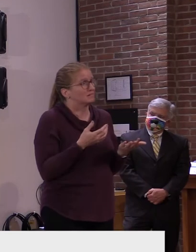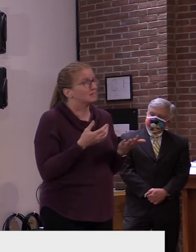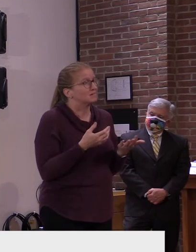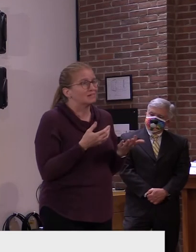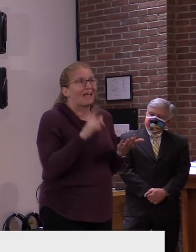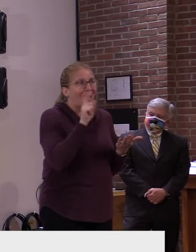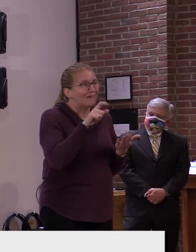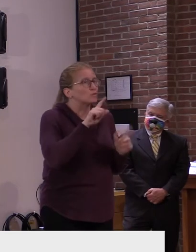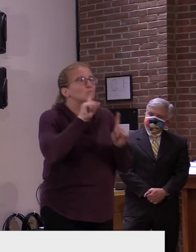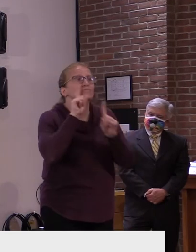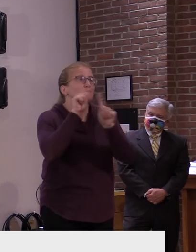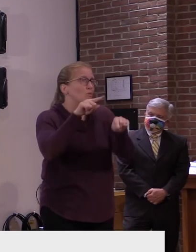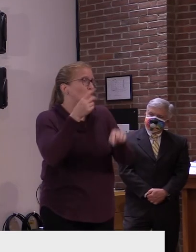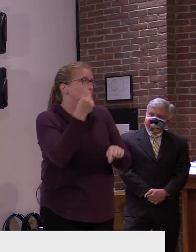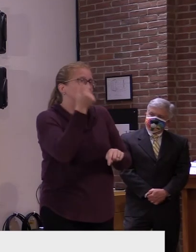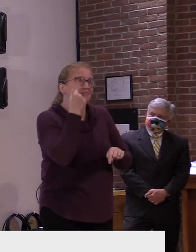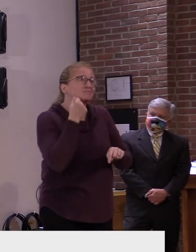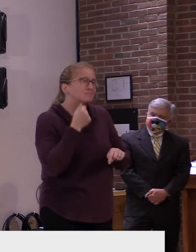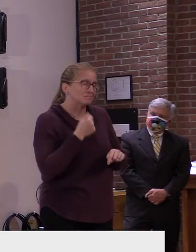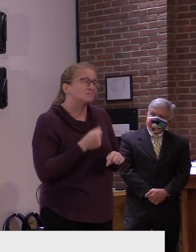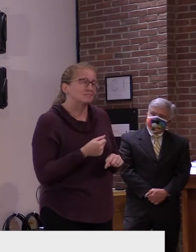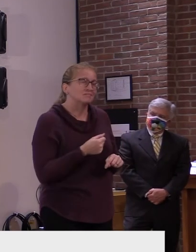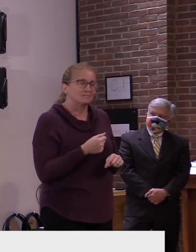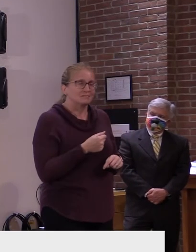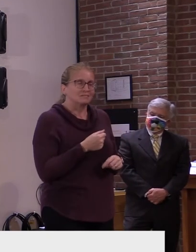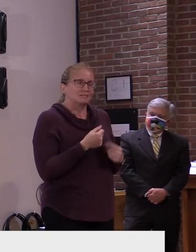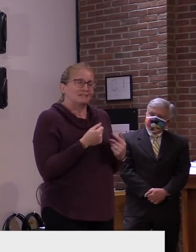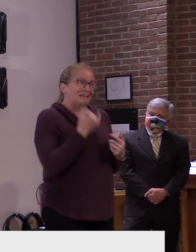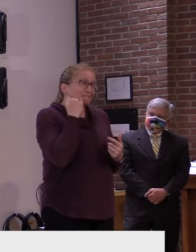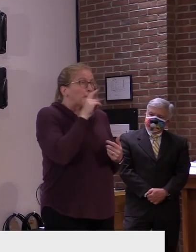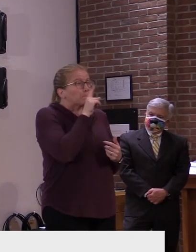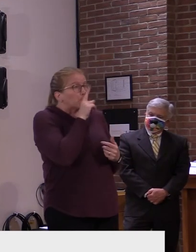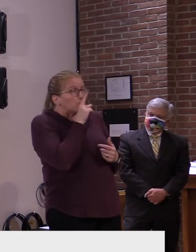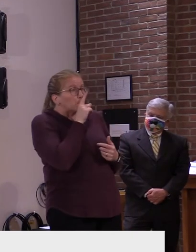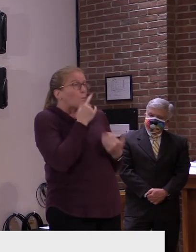something of that of that magnitude